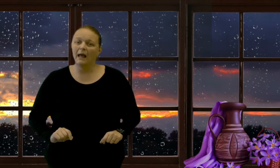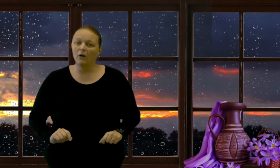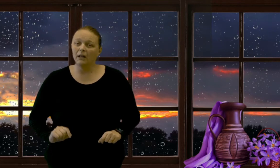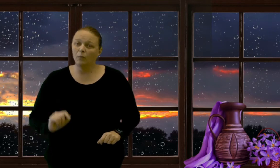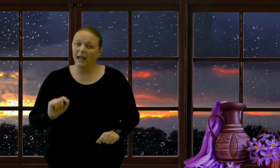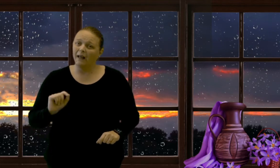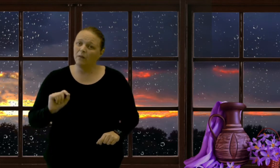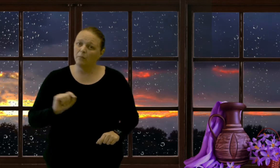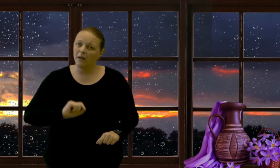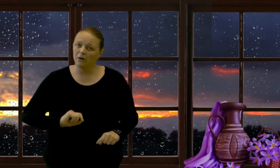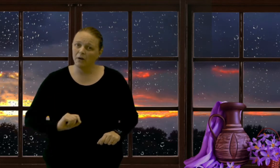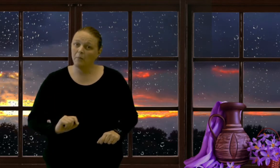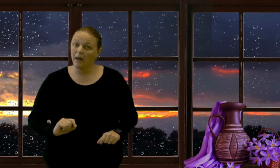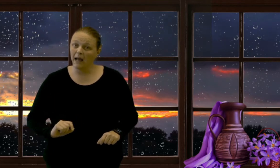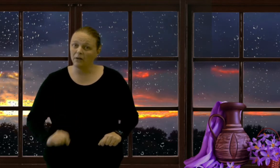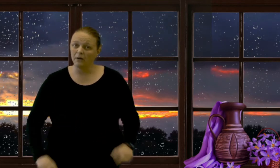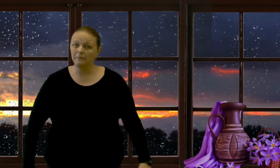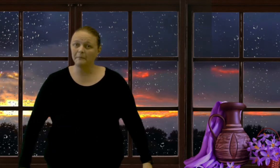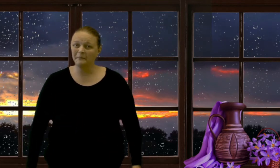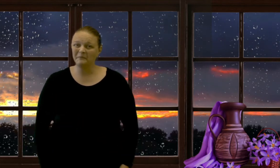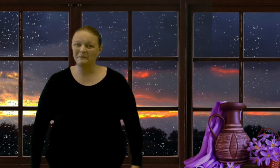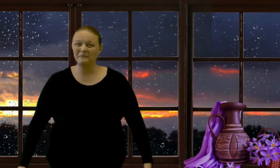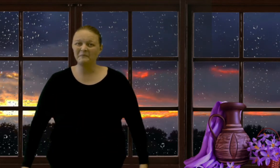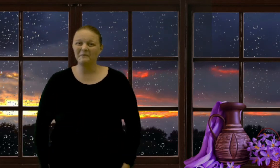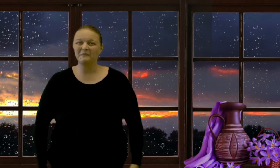Now, can we add the pitter patter?